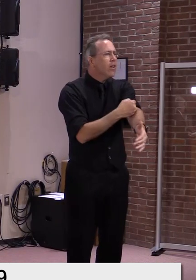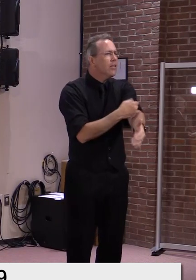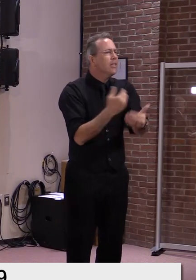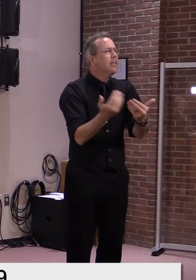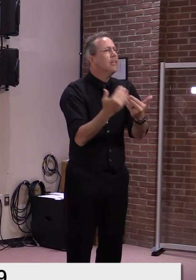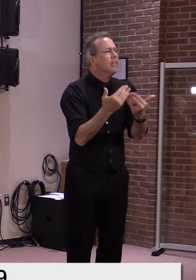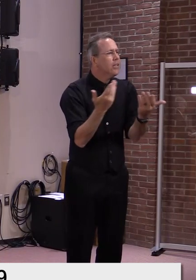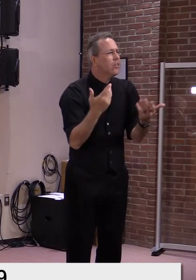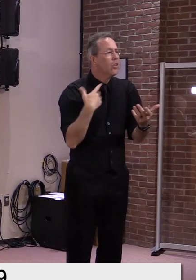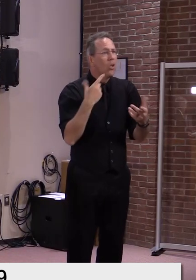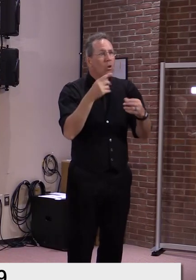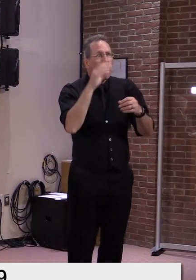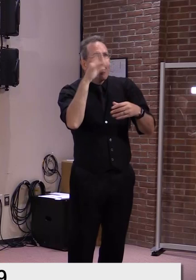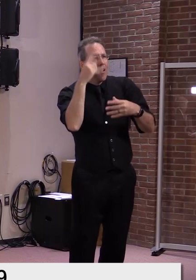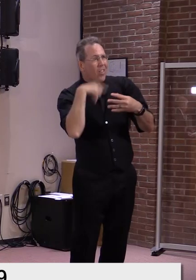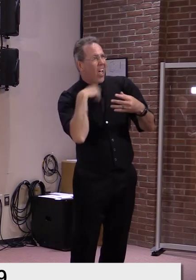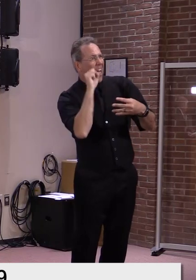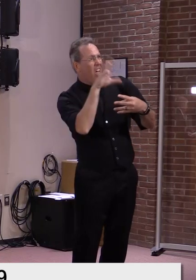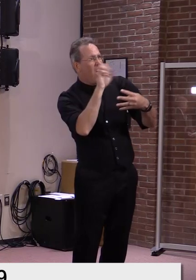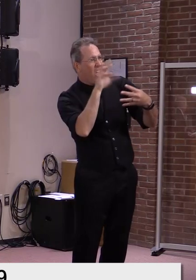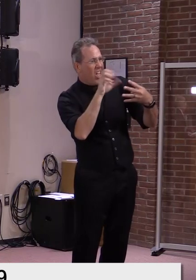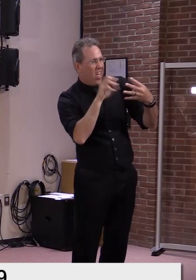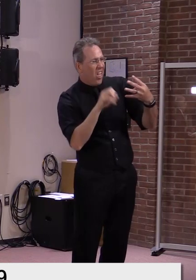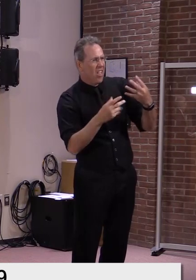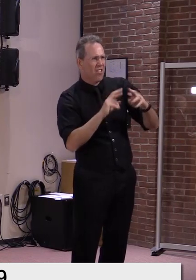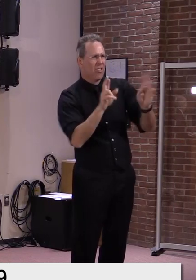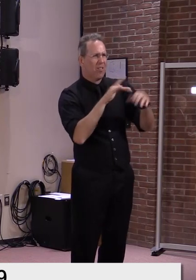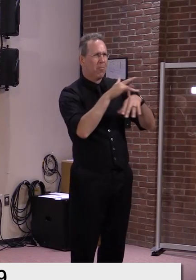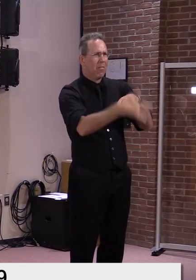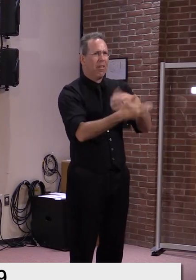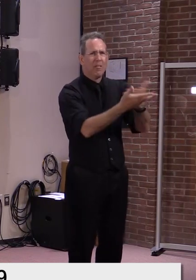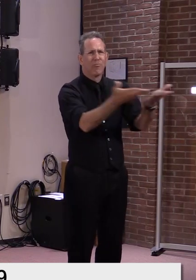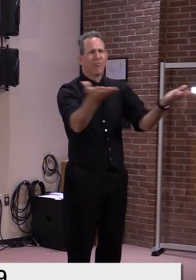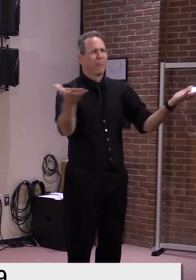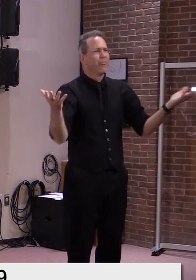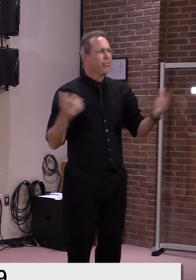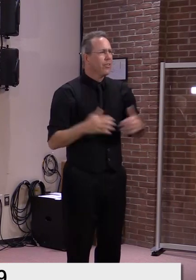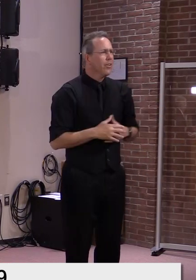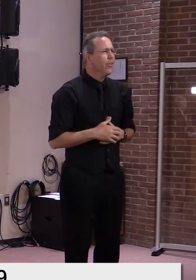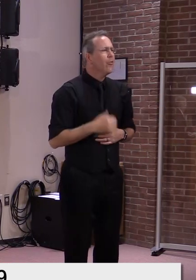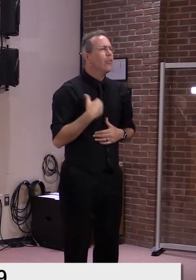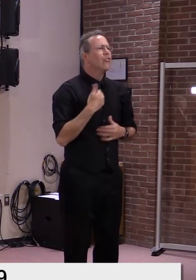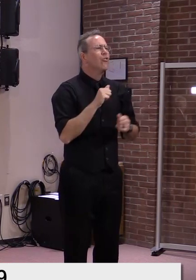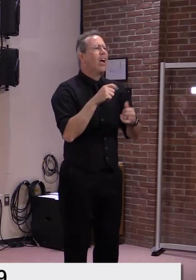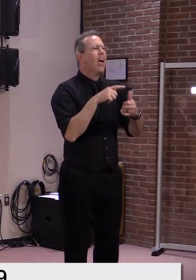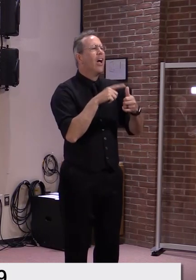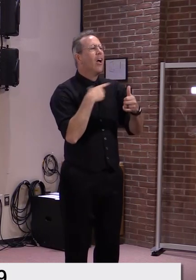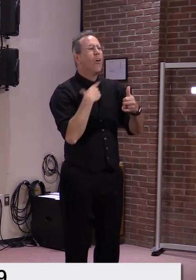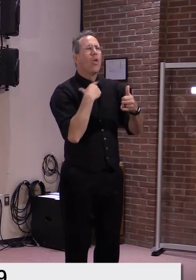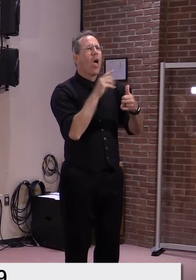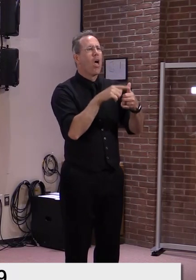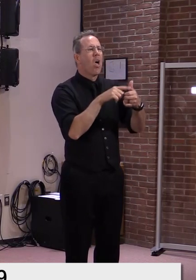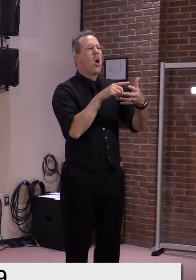are talking about that haven't gotten vaccinated yet. We're trying to eliminate every barrier there is right now.